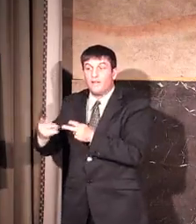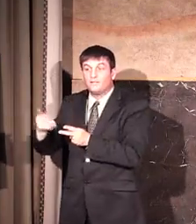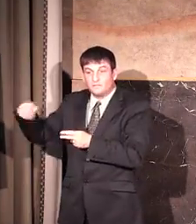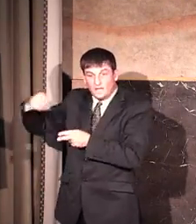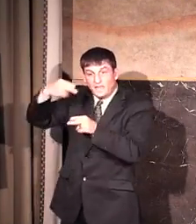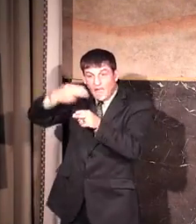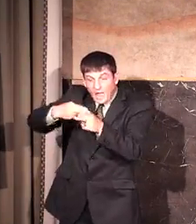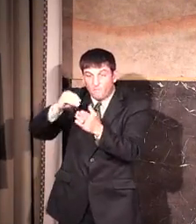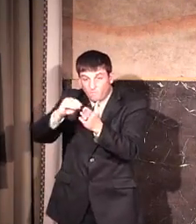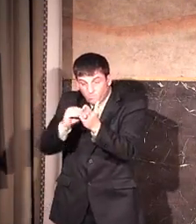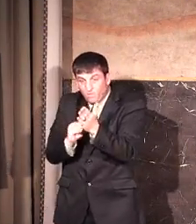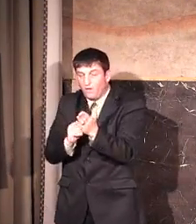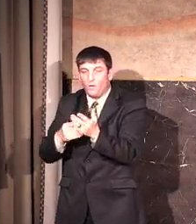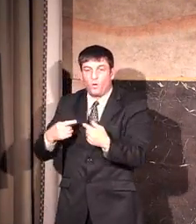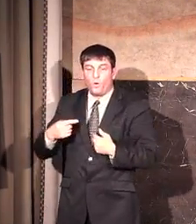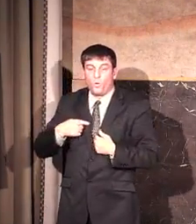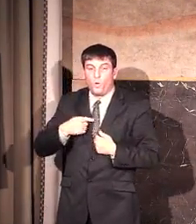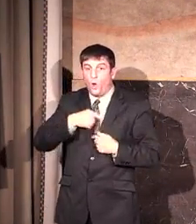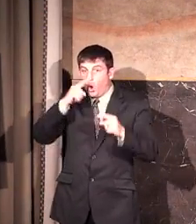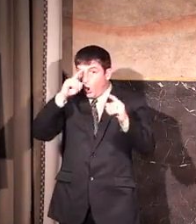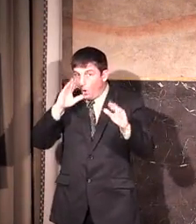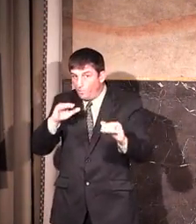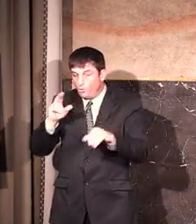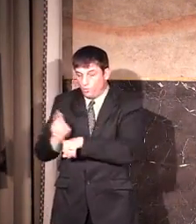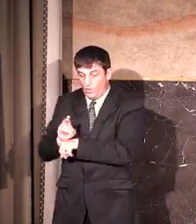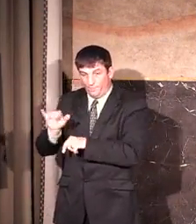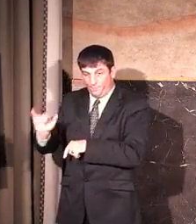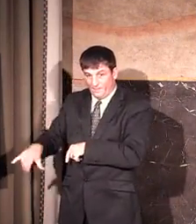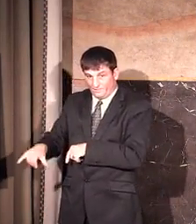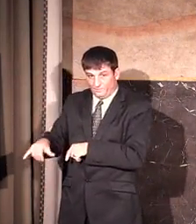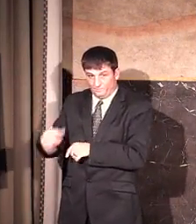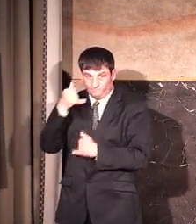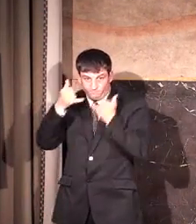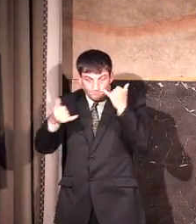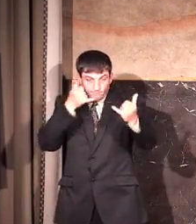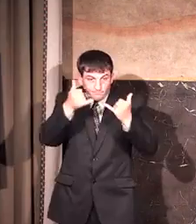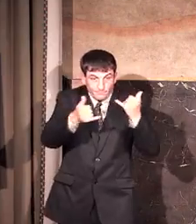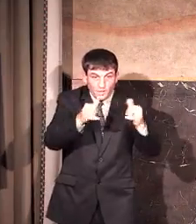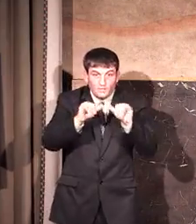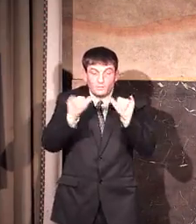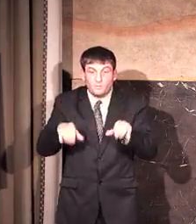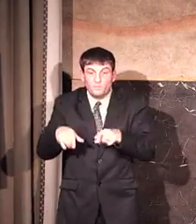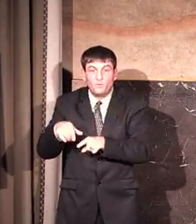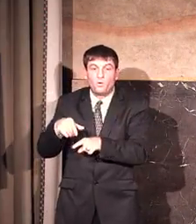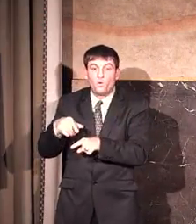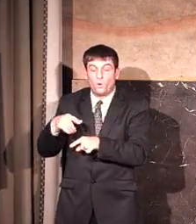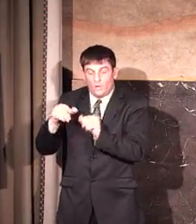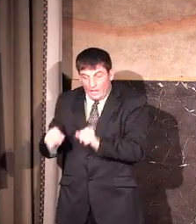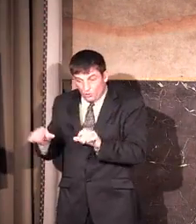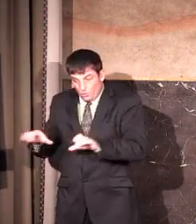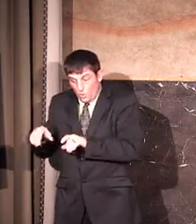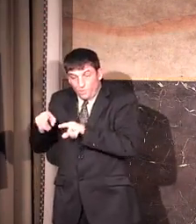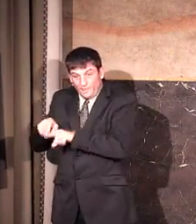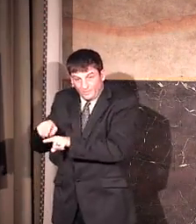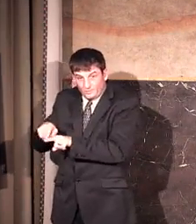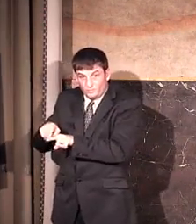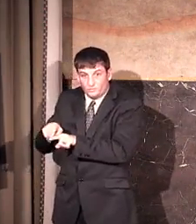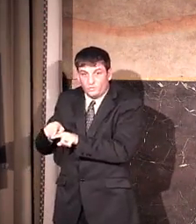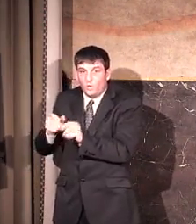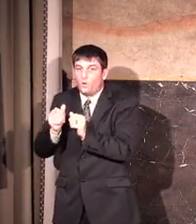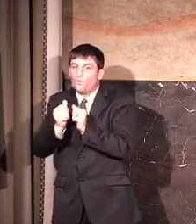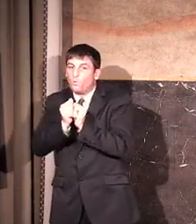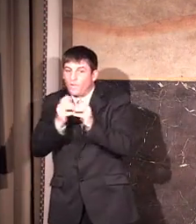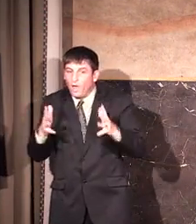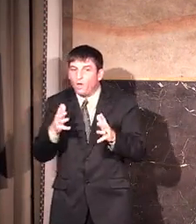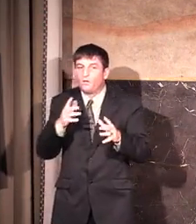hoping to learn as we deploy the system. If we're able to do this without having to ask for that kind of information,